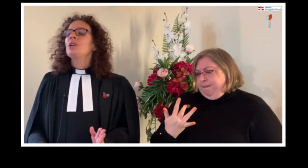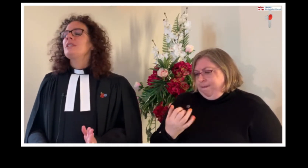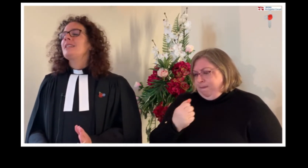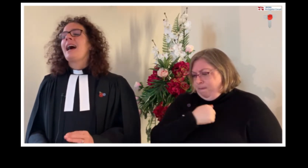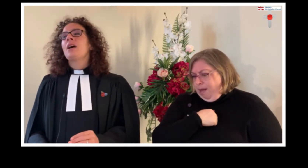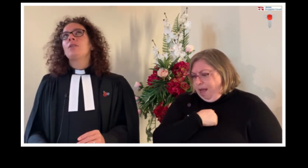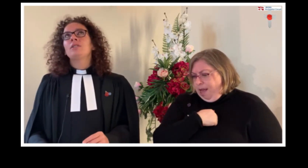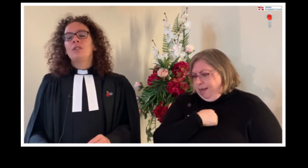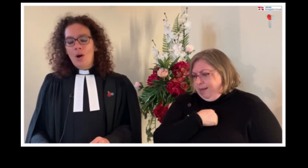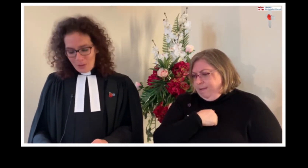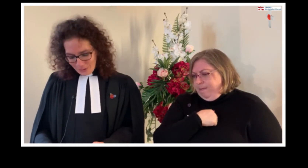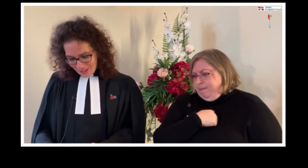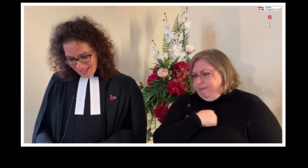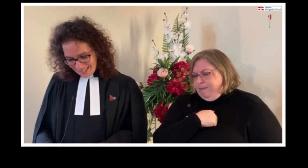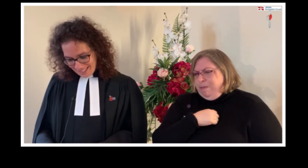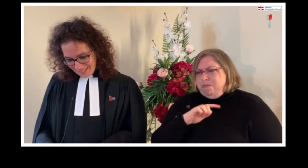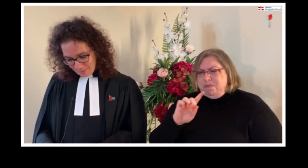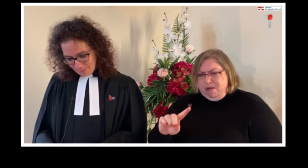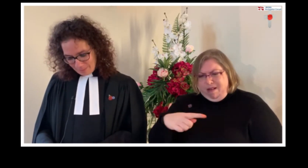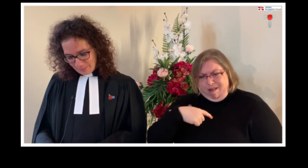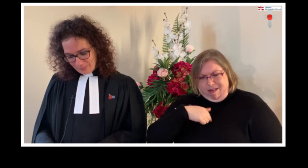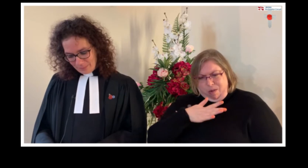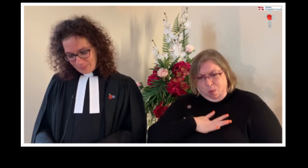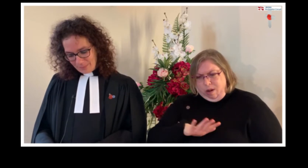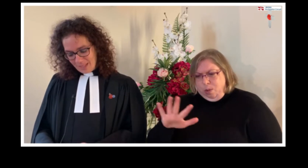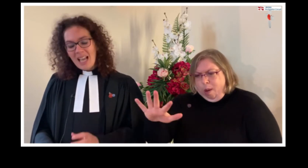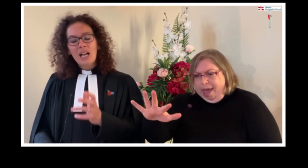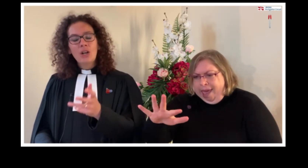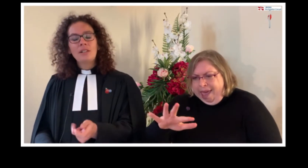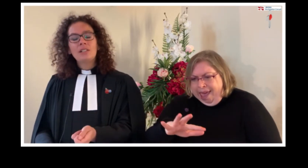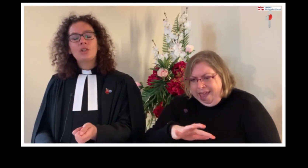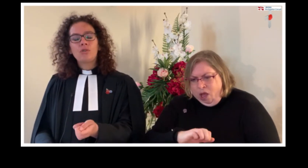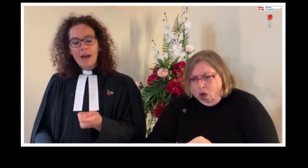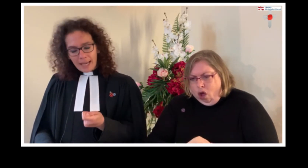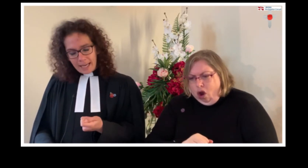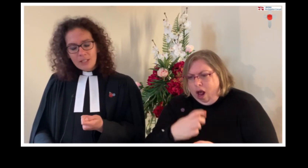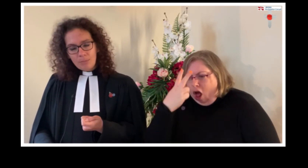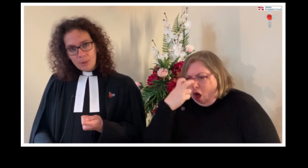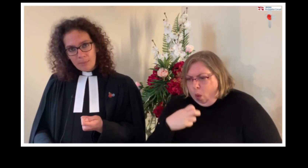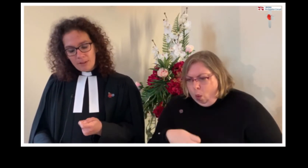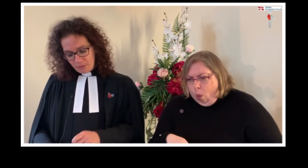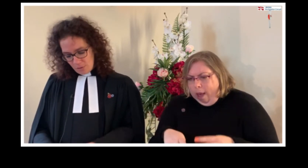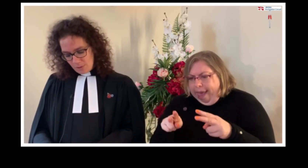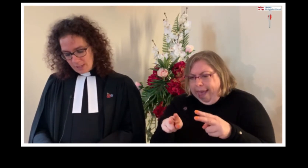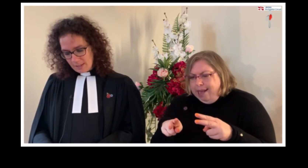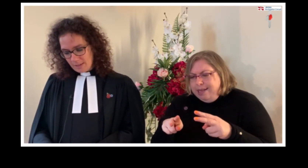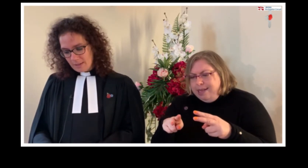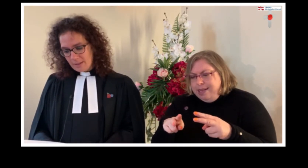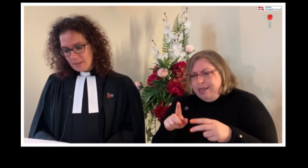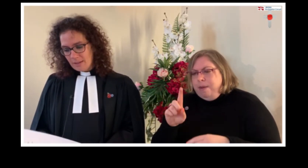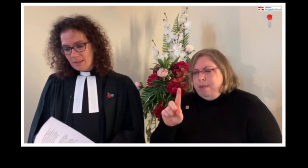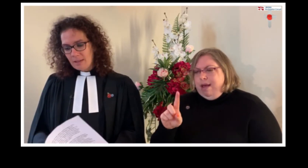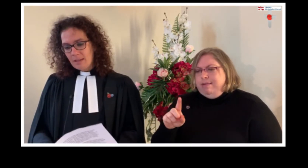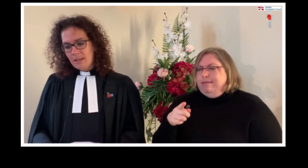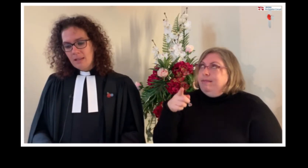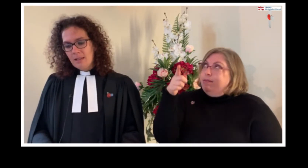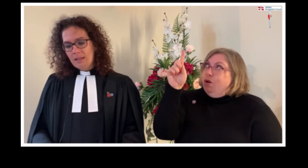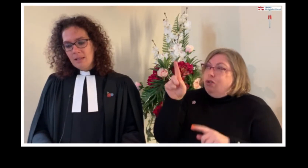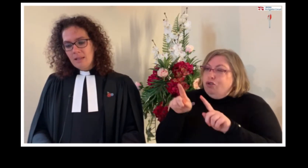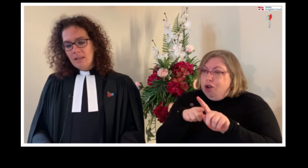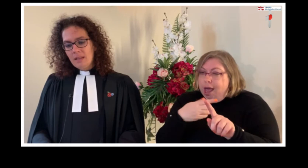When I want to hang on to the old things and God is trying to bring me forward,